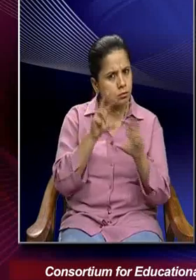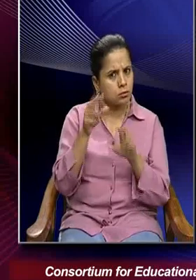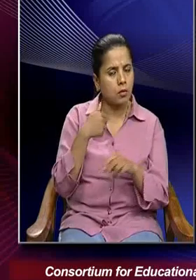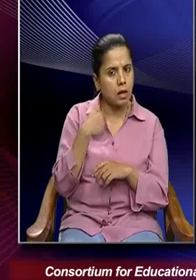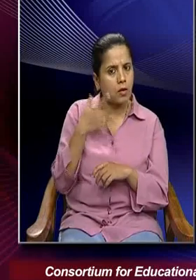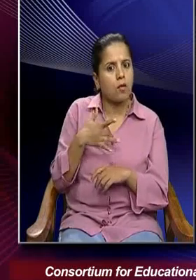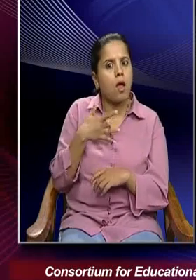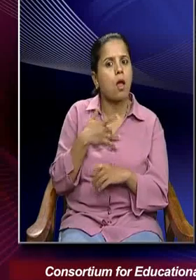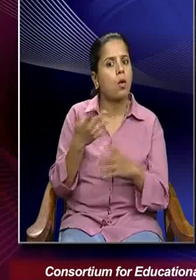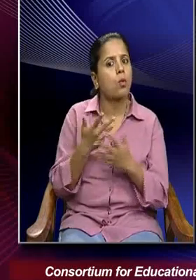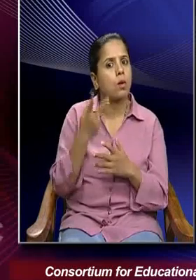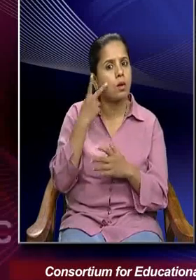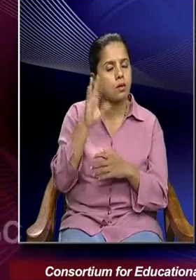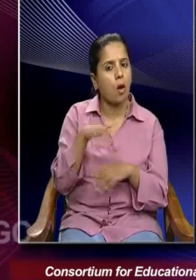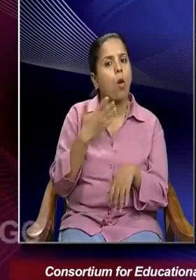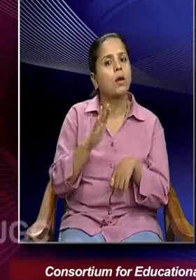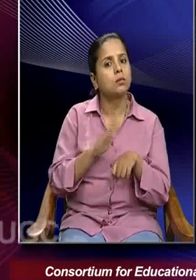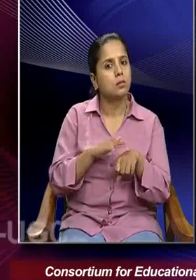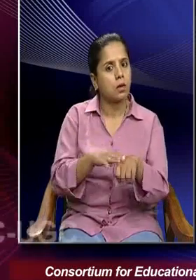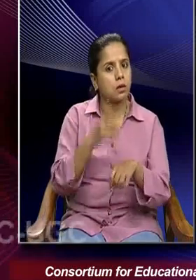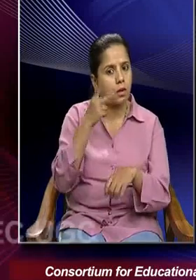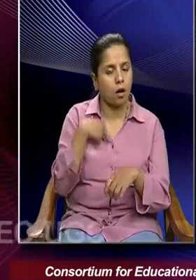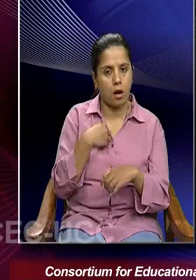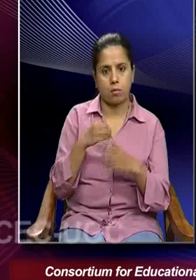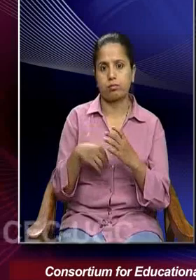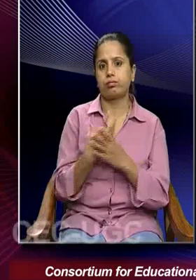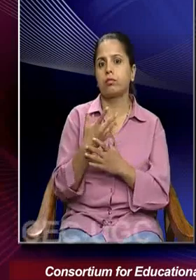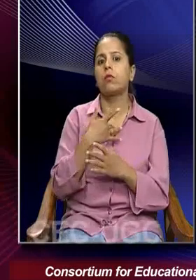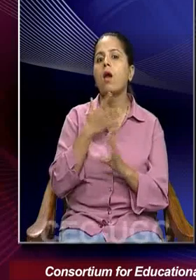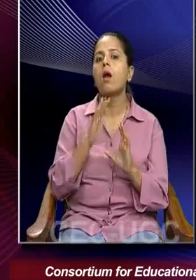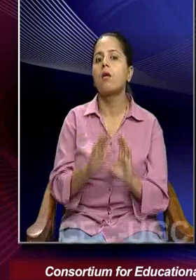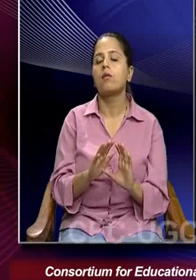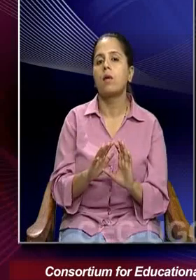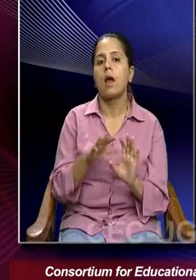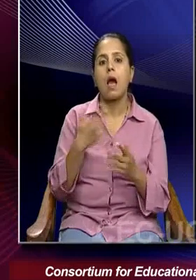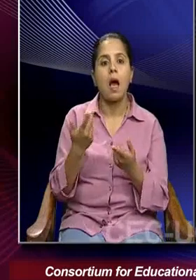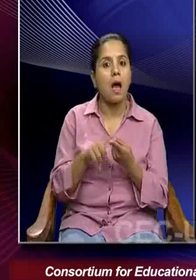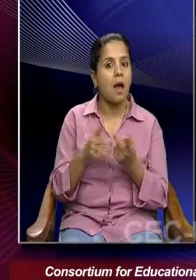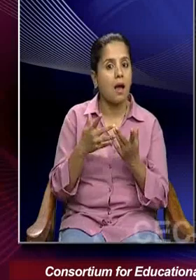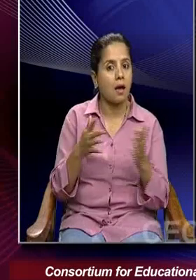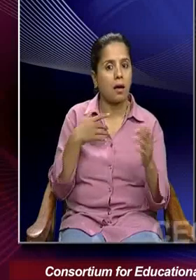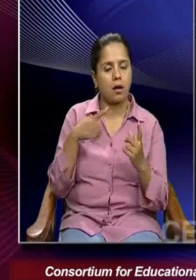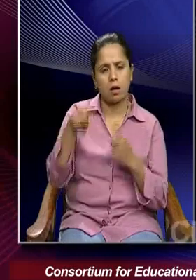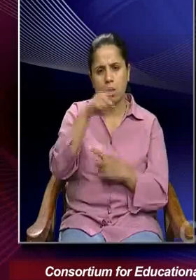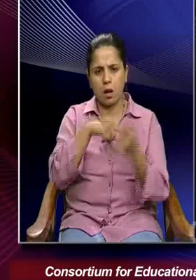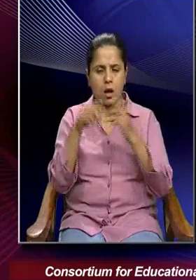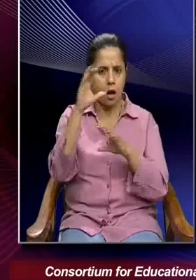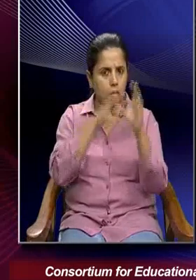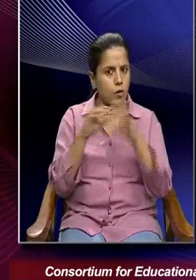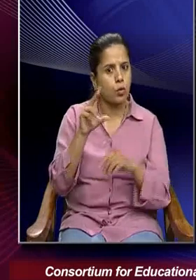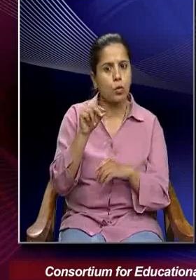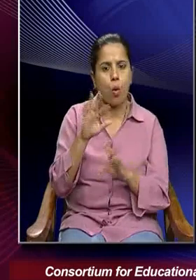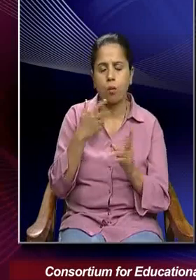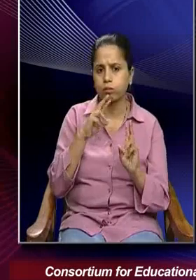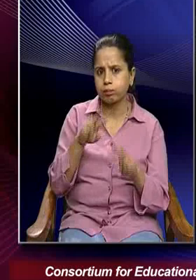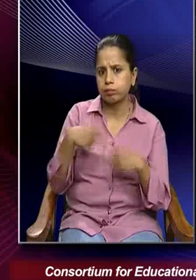sensations and experiences that arise without getting entangled or